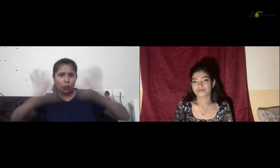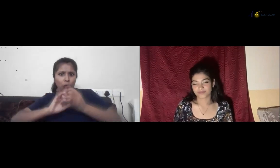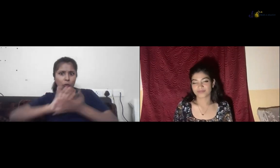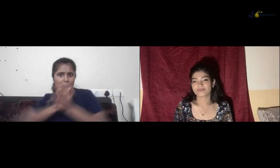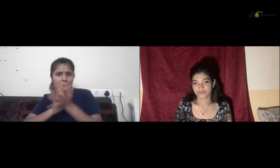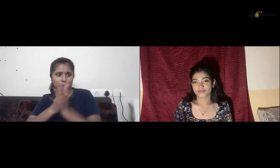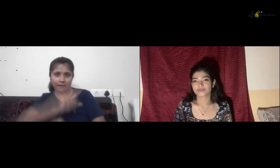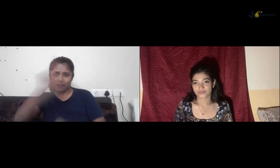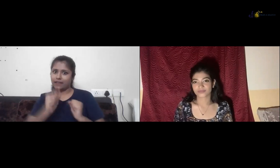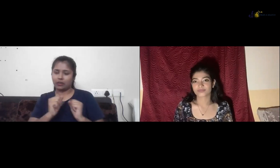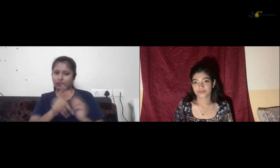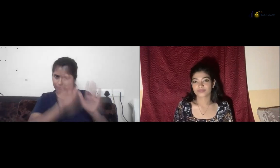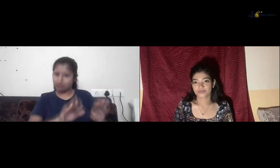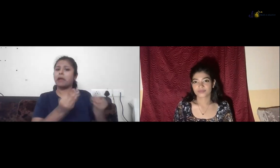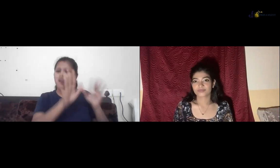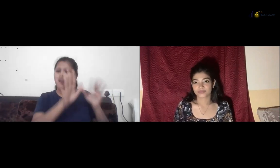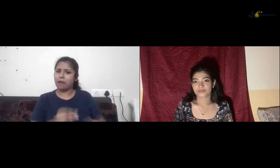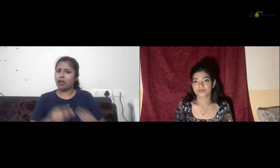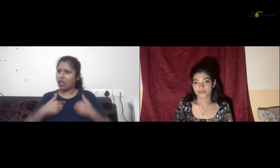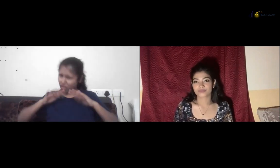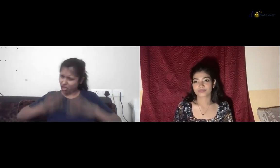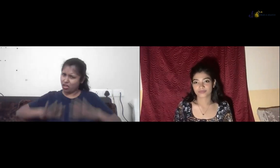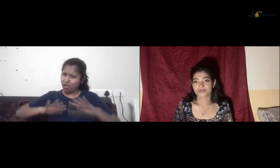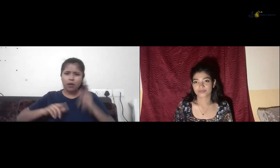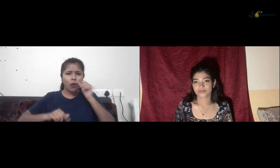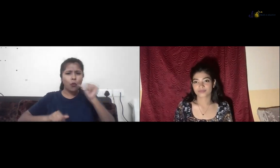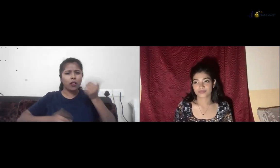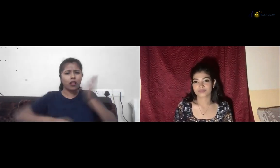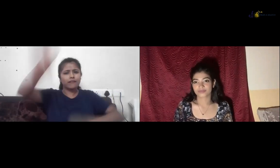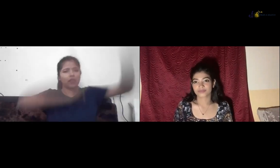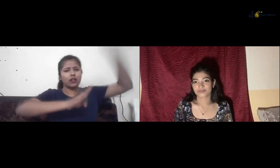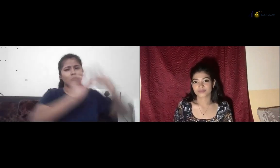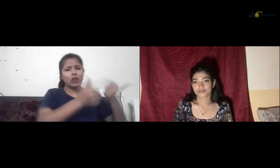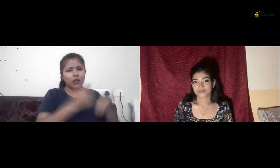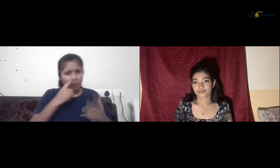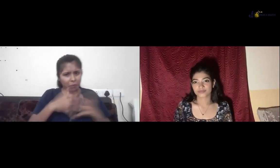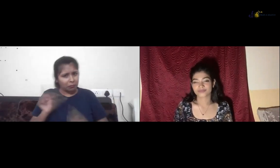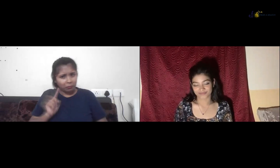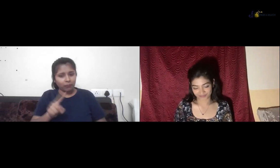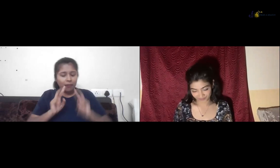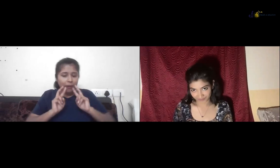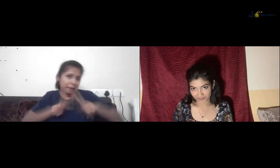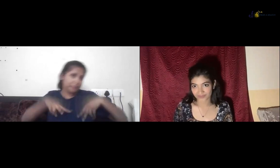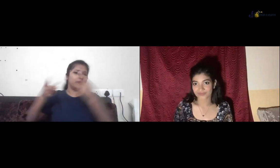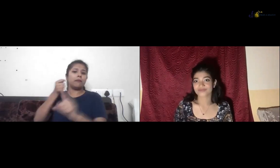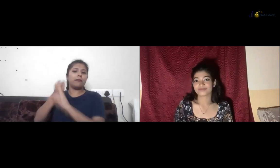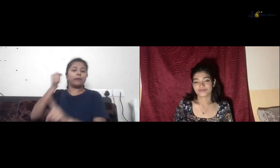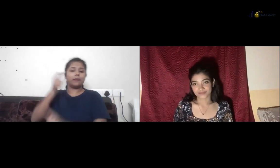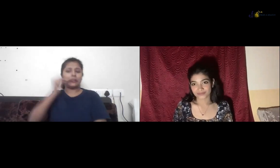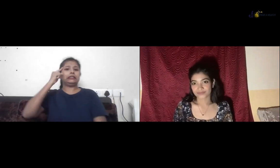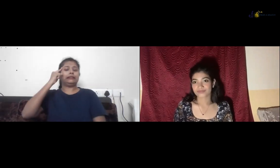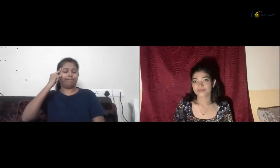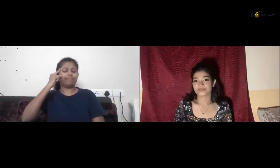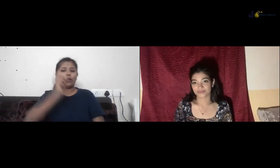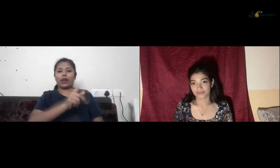we are not safe. We heard okay, this is new. In that case, a woman is getting raped. So how boys can do it? Women can do it.